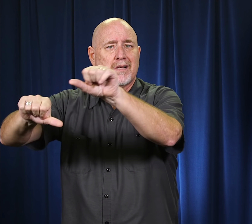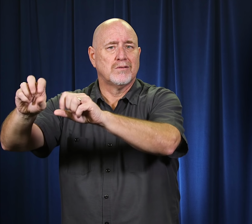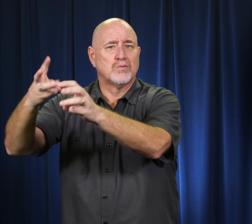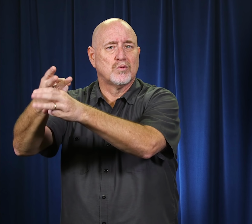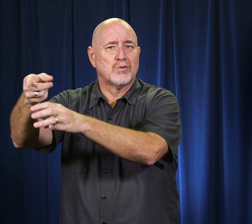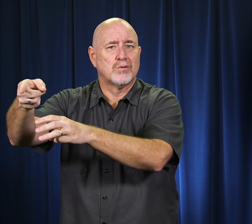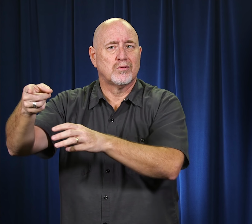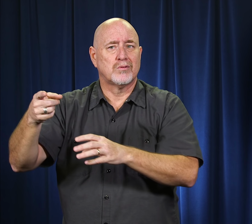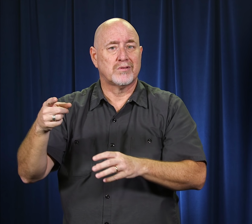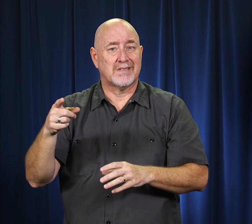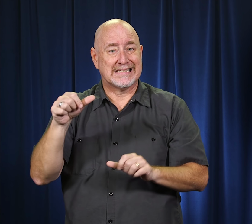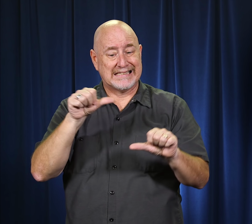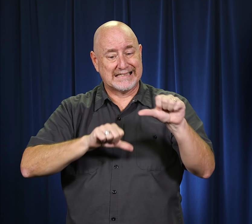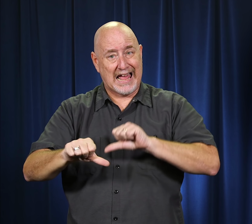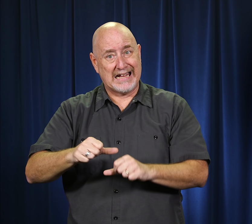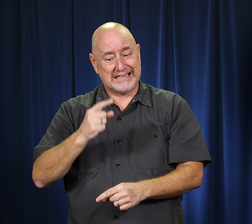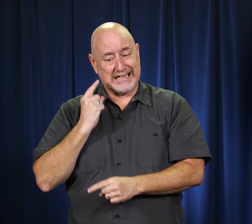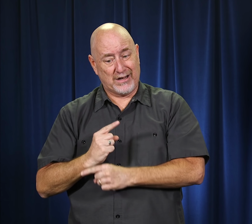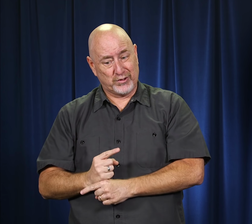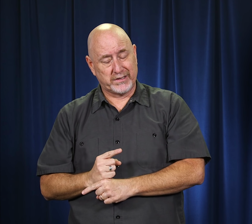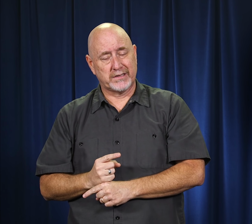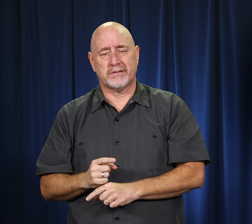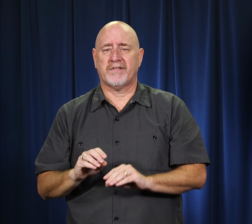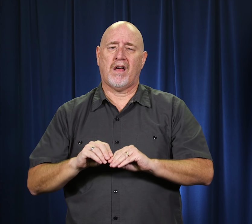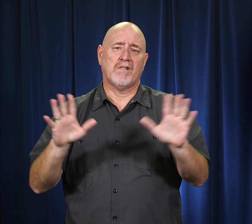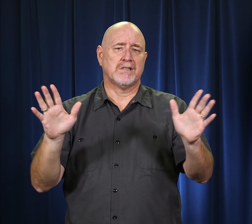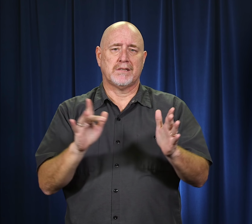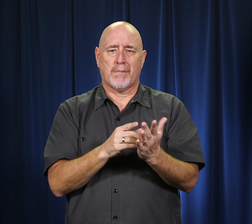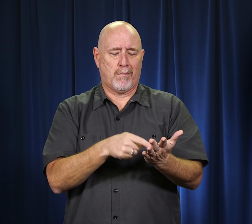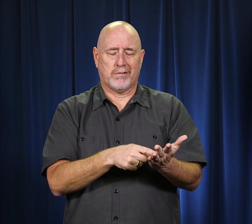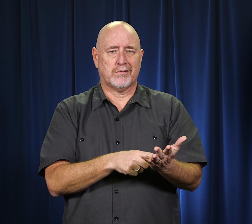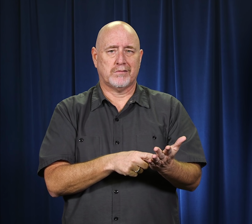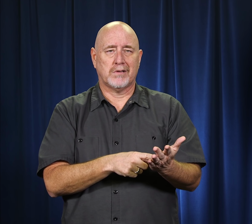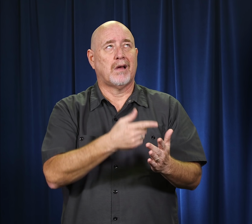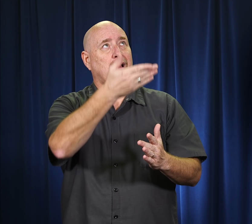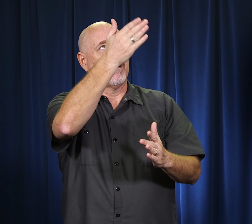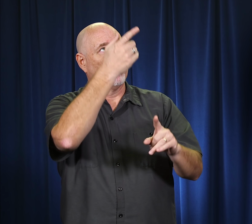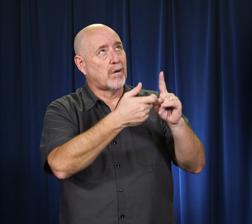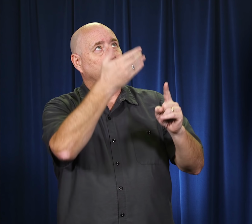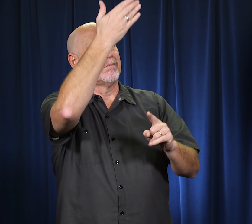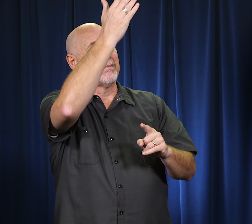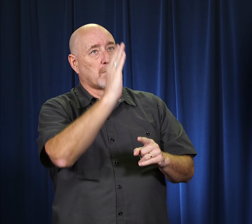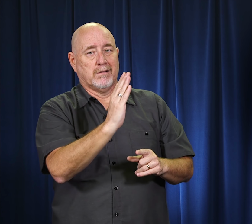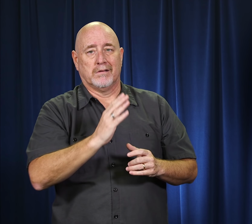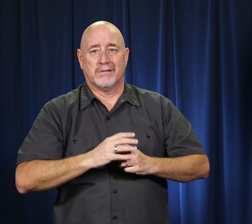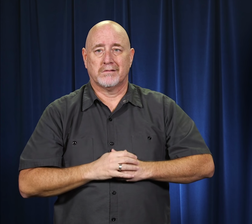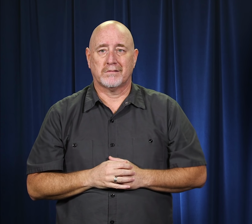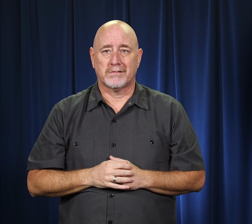That scientific accuracy proves the Bible's divine origin.